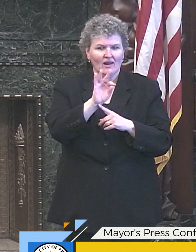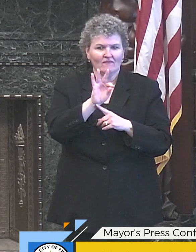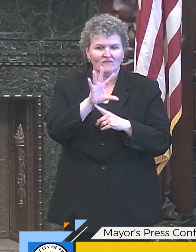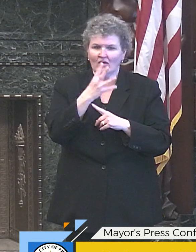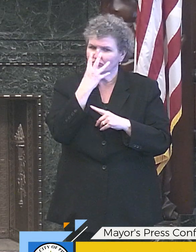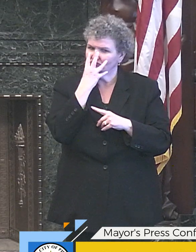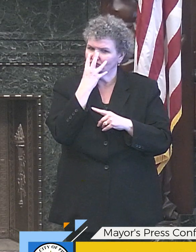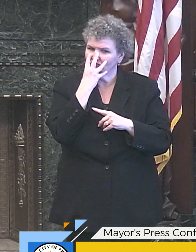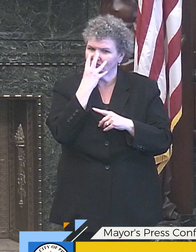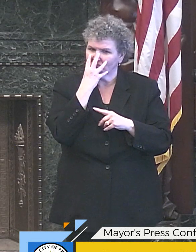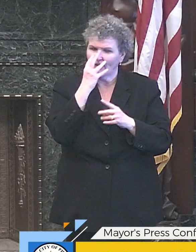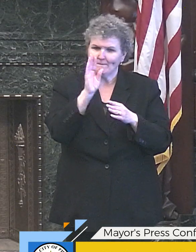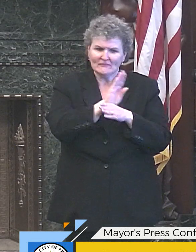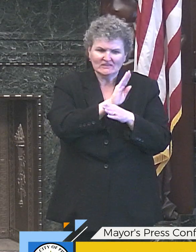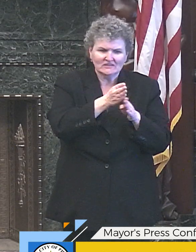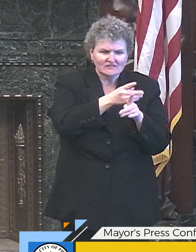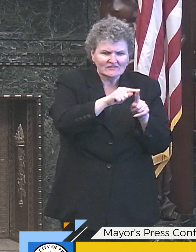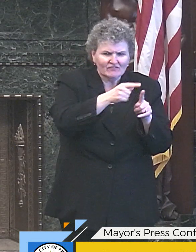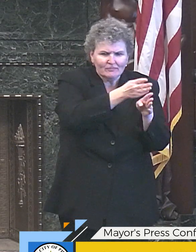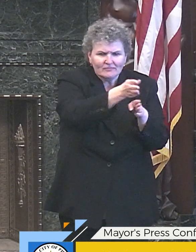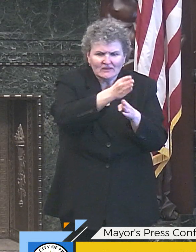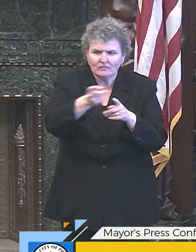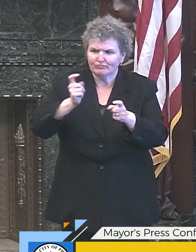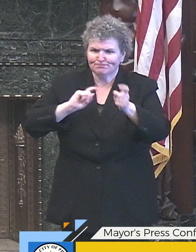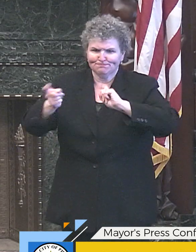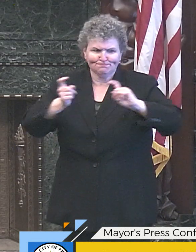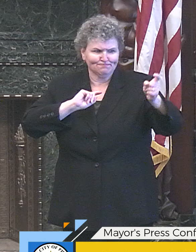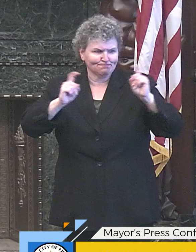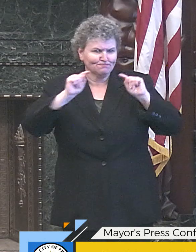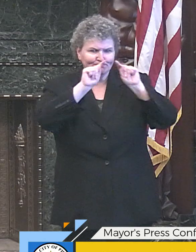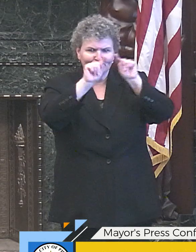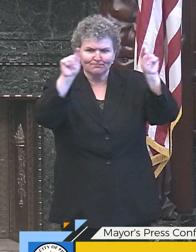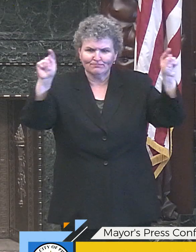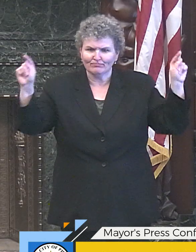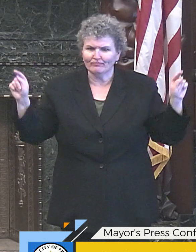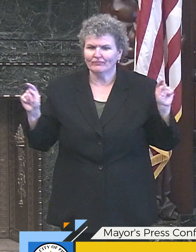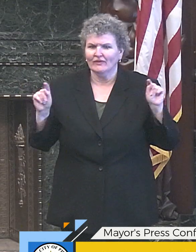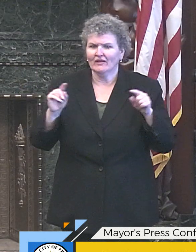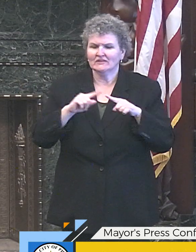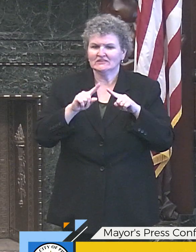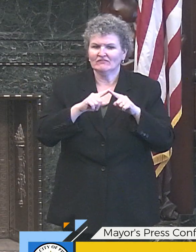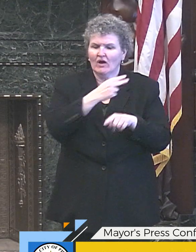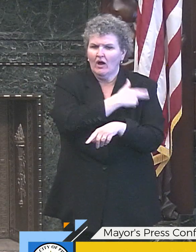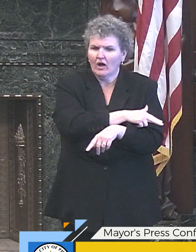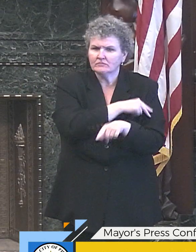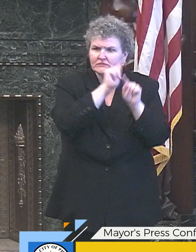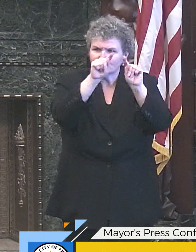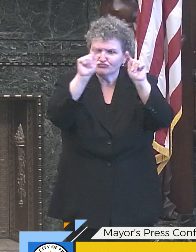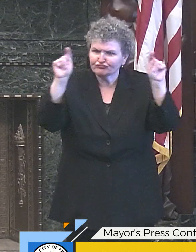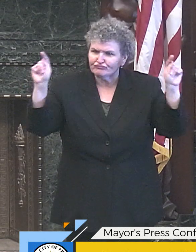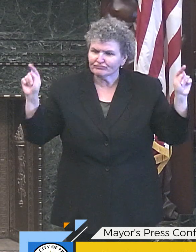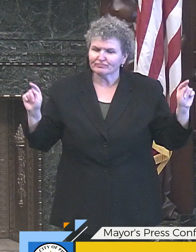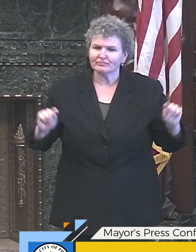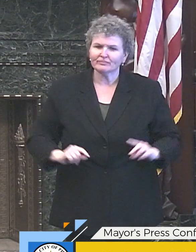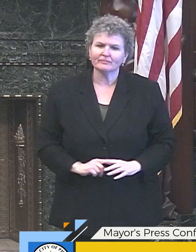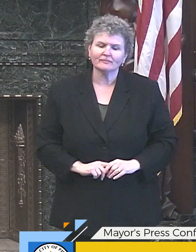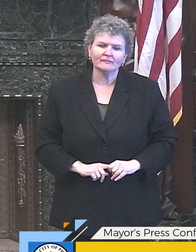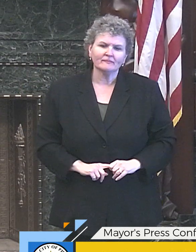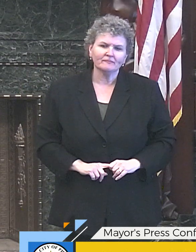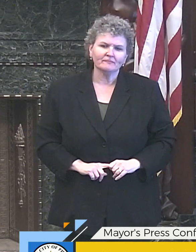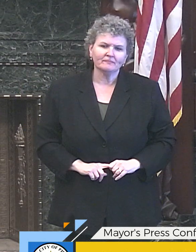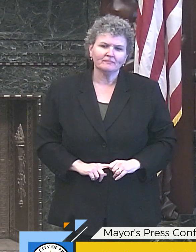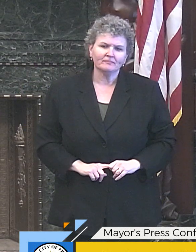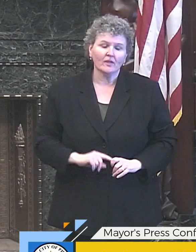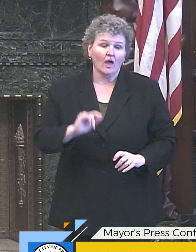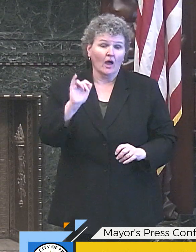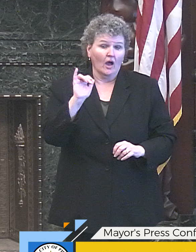and industries that we have then been able to distribute to the hospitals. And we've received a number